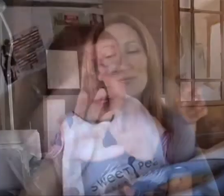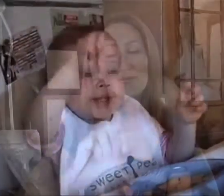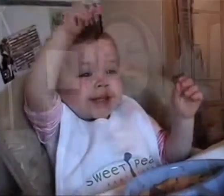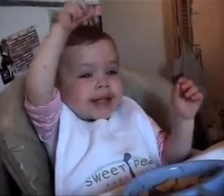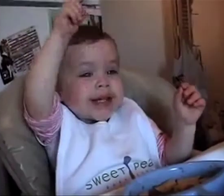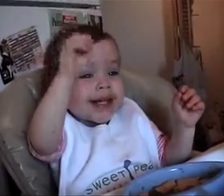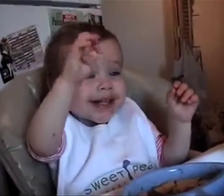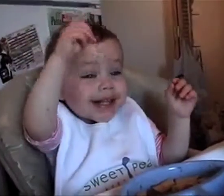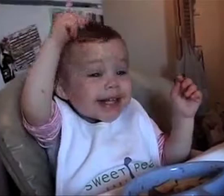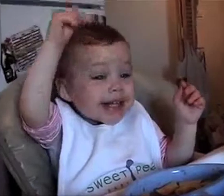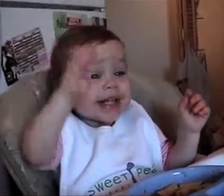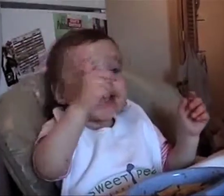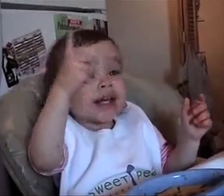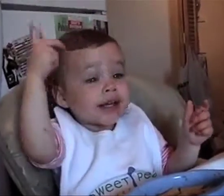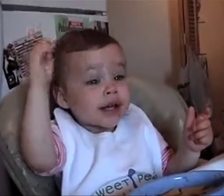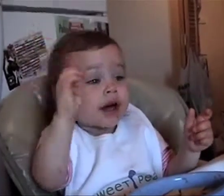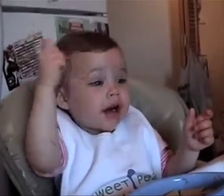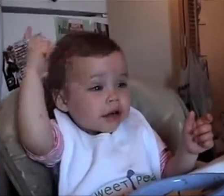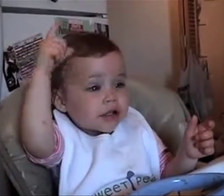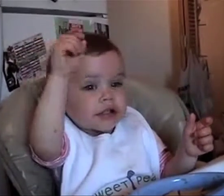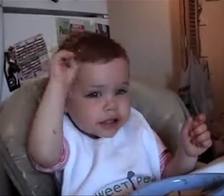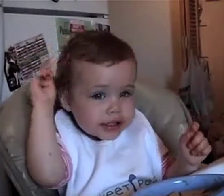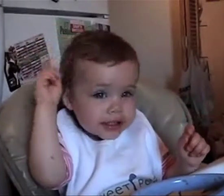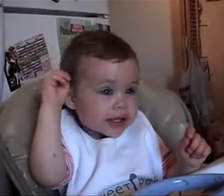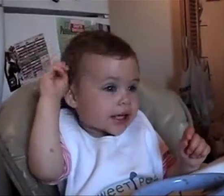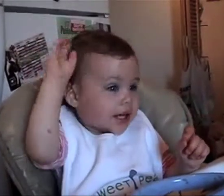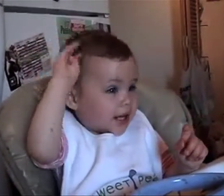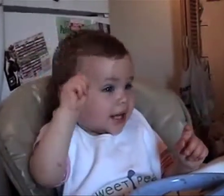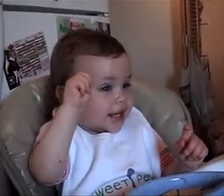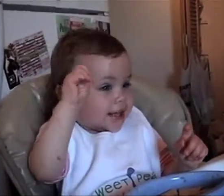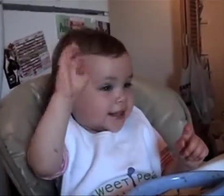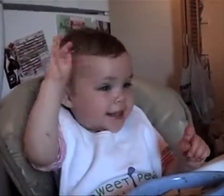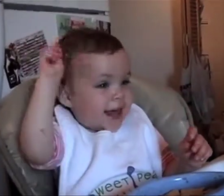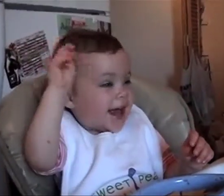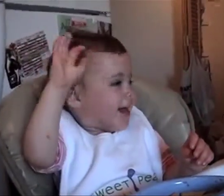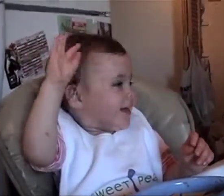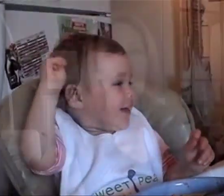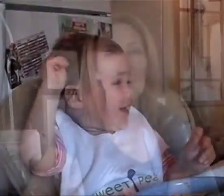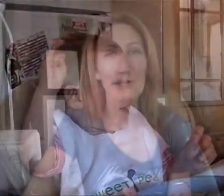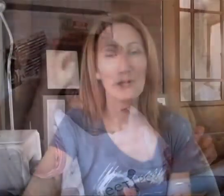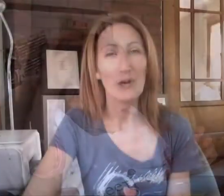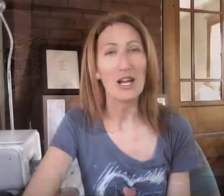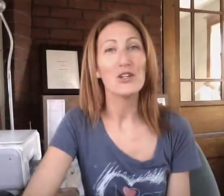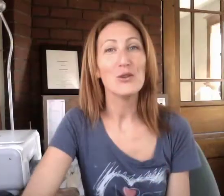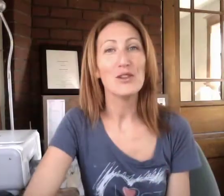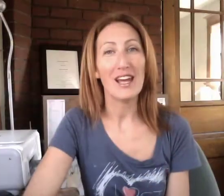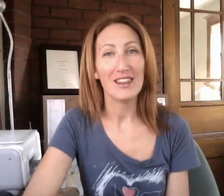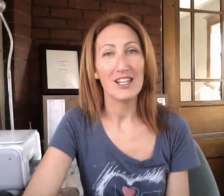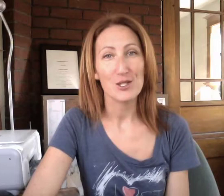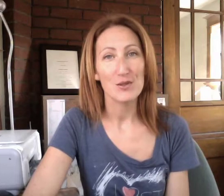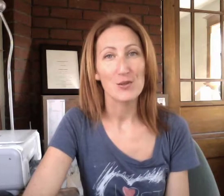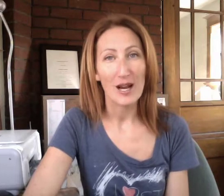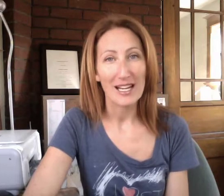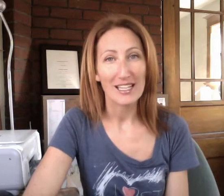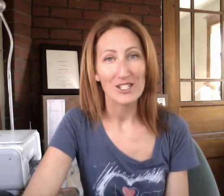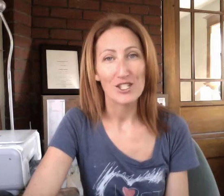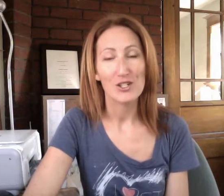C, D, E, F, G, H, I, D. I knew then that she was ready to